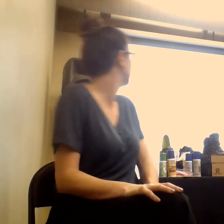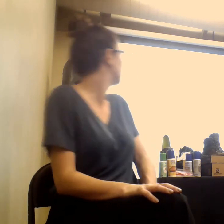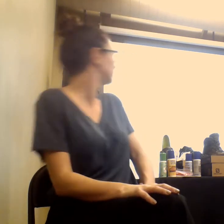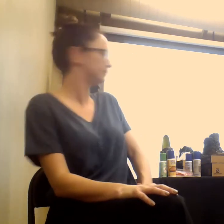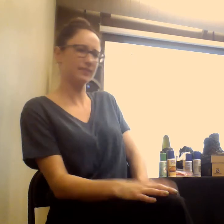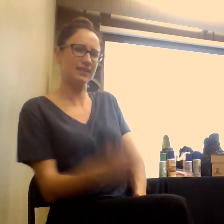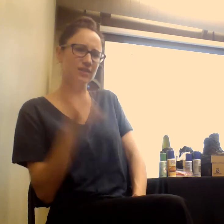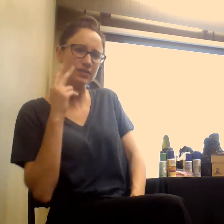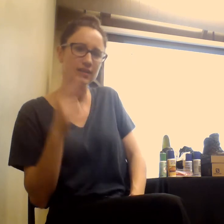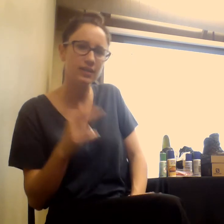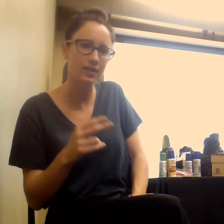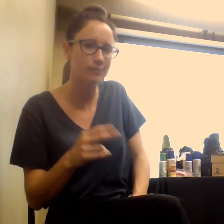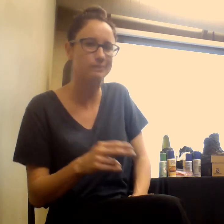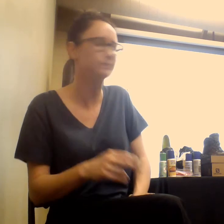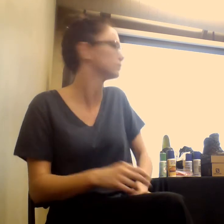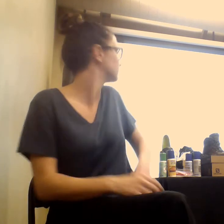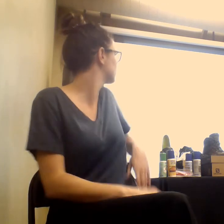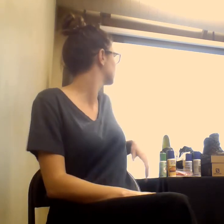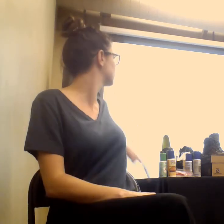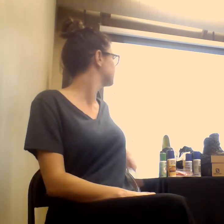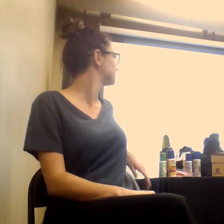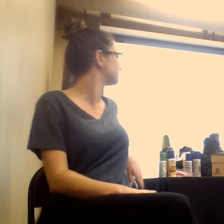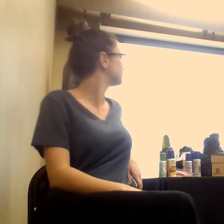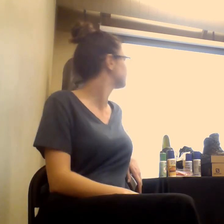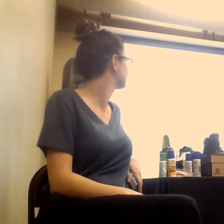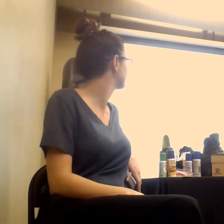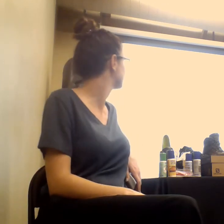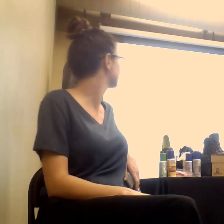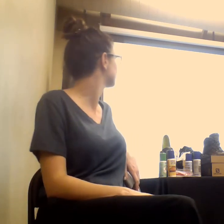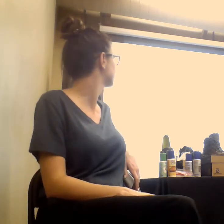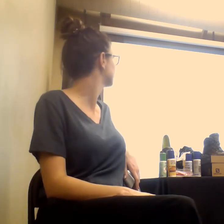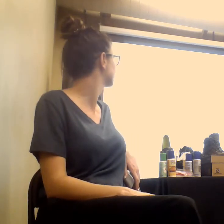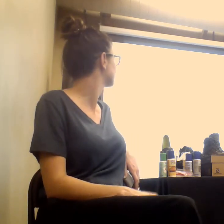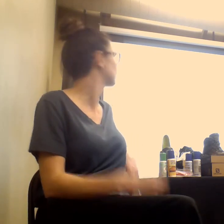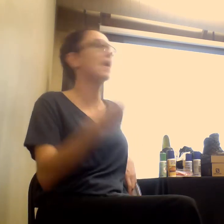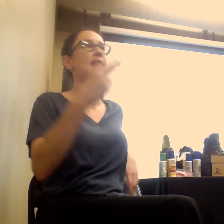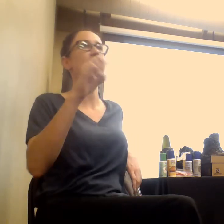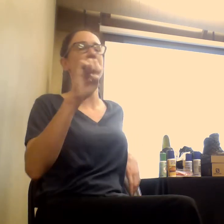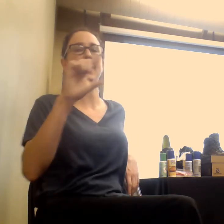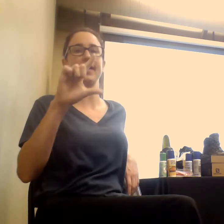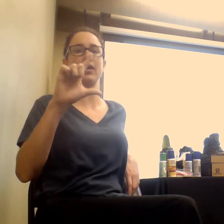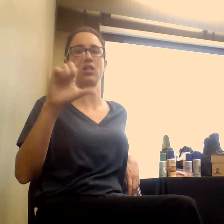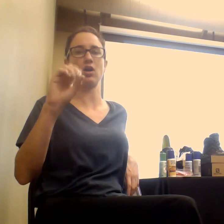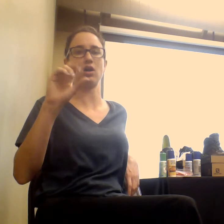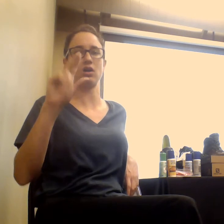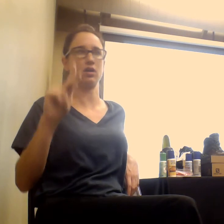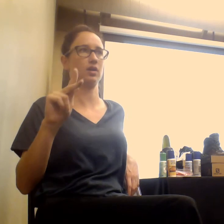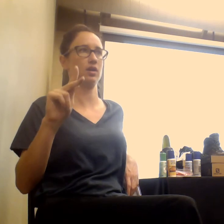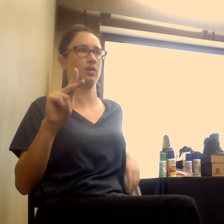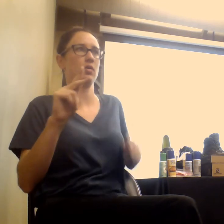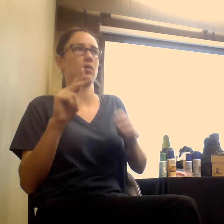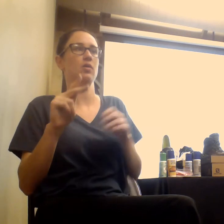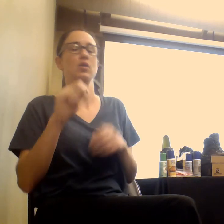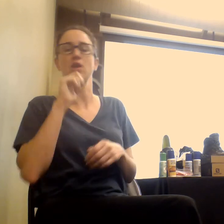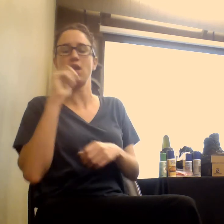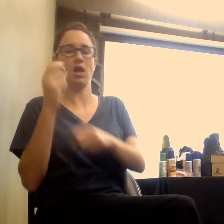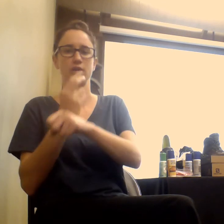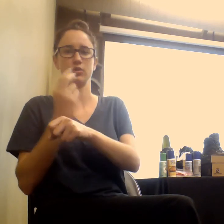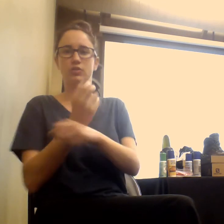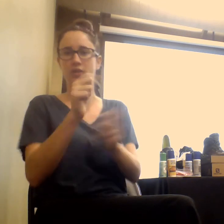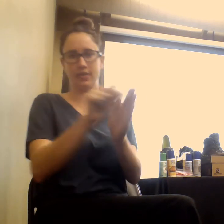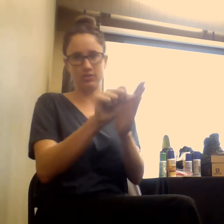heel surgeon's lock. not on top of that. No, they're doing a heel lock without the surgeons. That's what you do before you